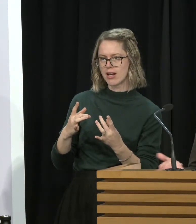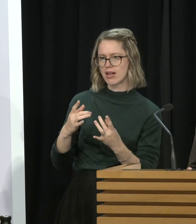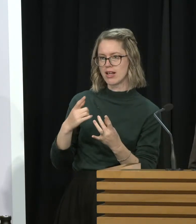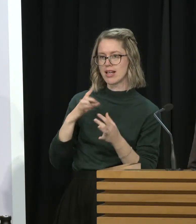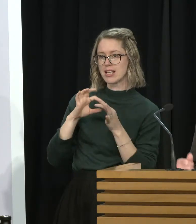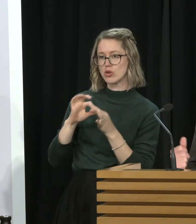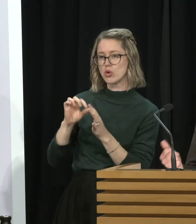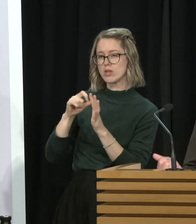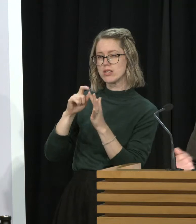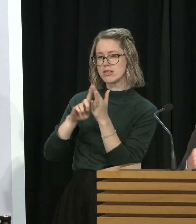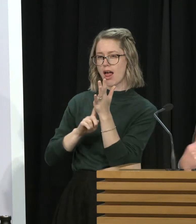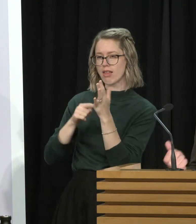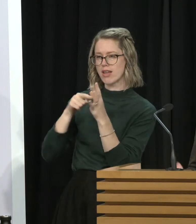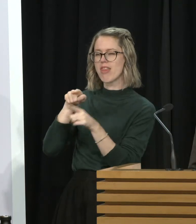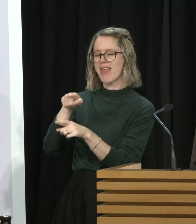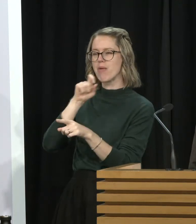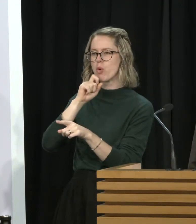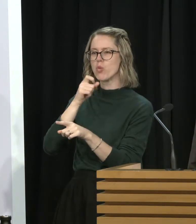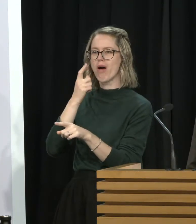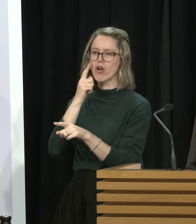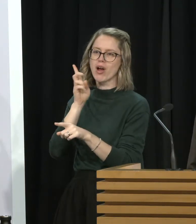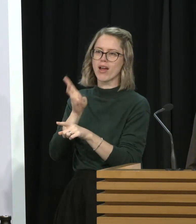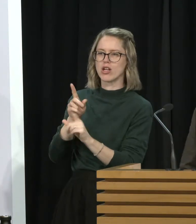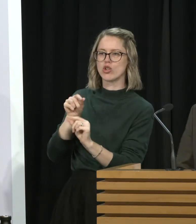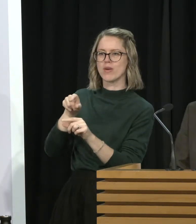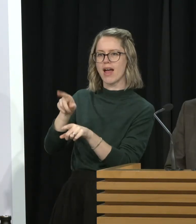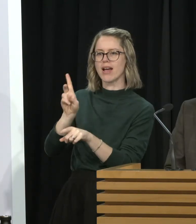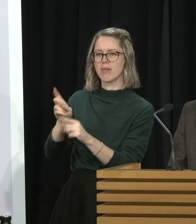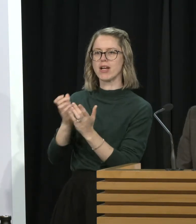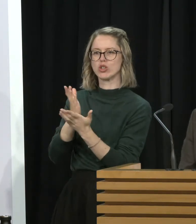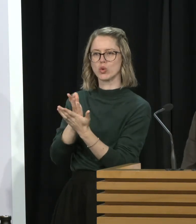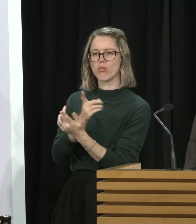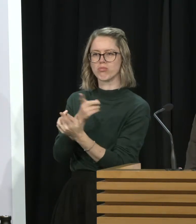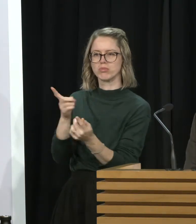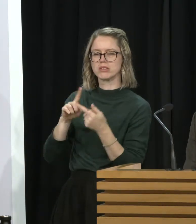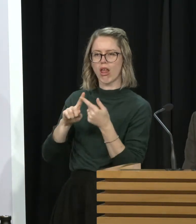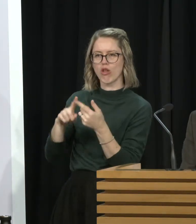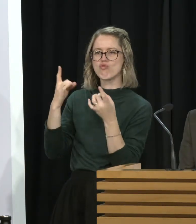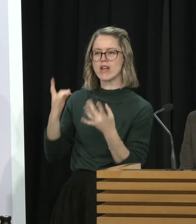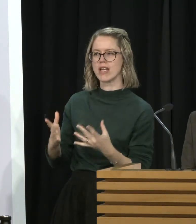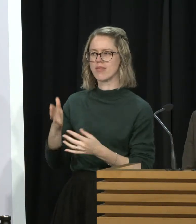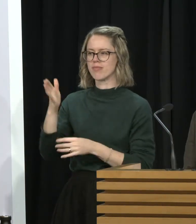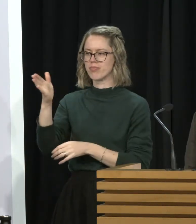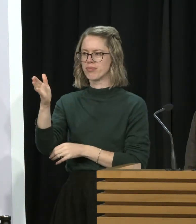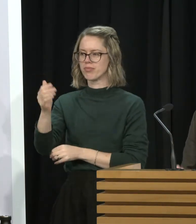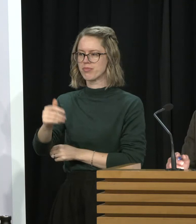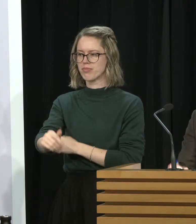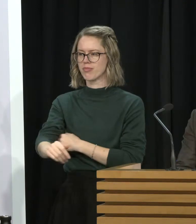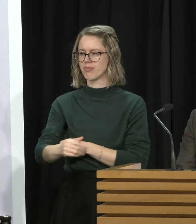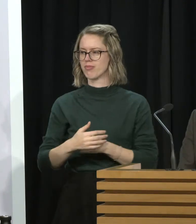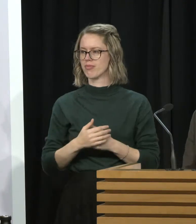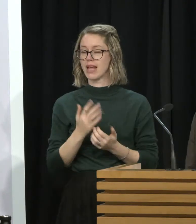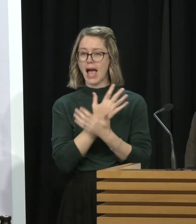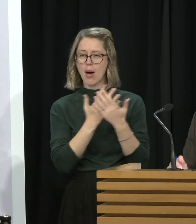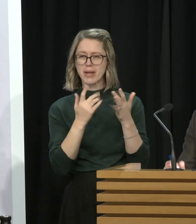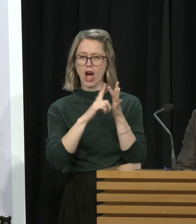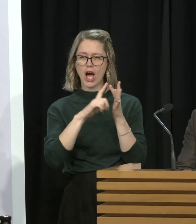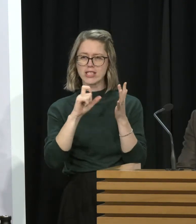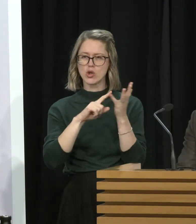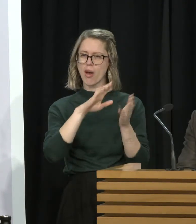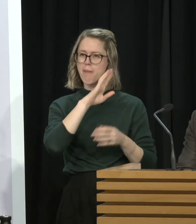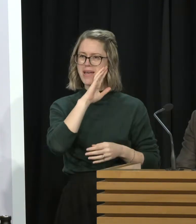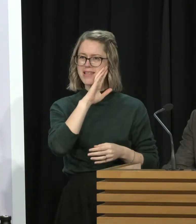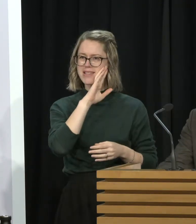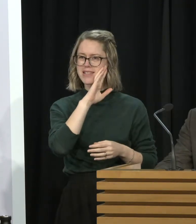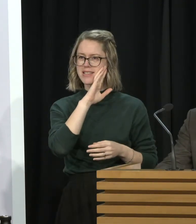Delta variant, they will have another look at that as well, just to make sure that is still current. Do you have an indication of how many ICU beds that